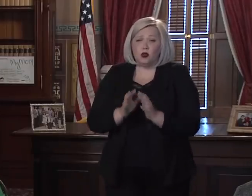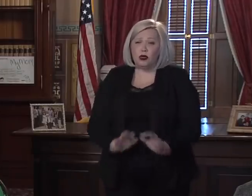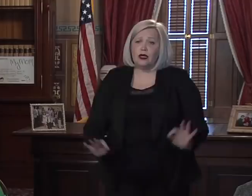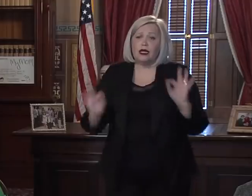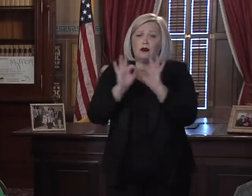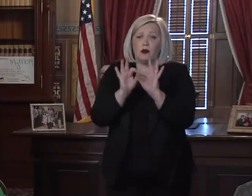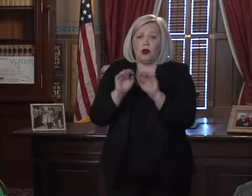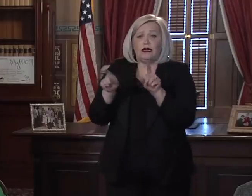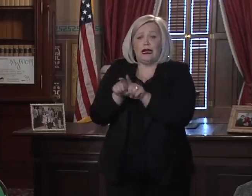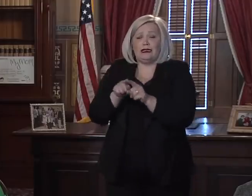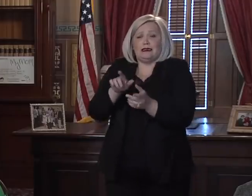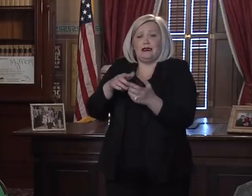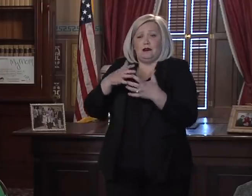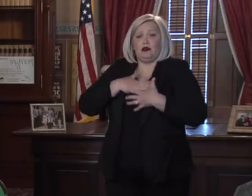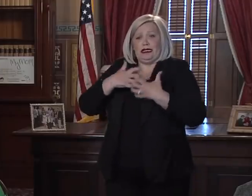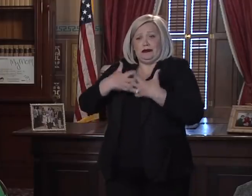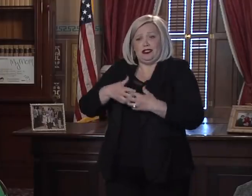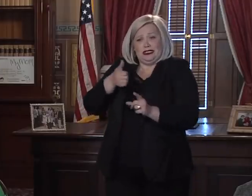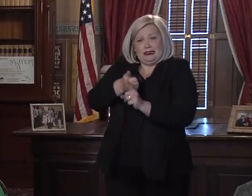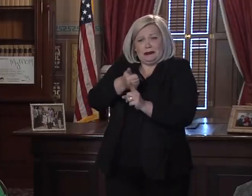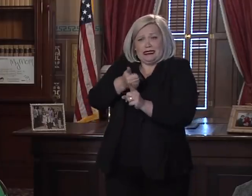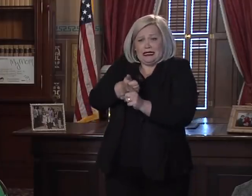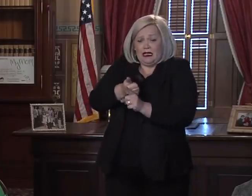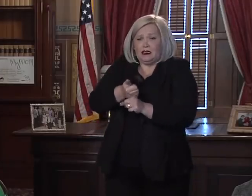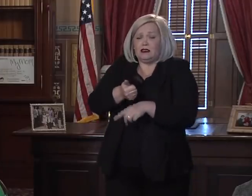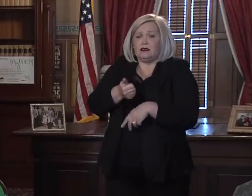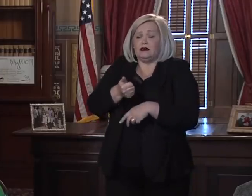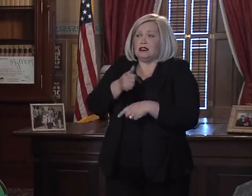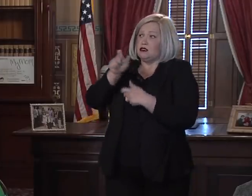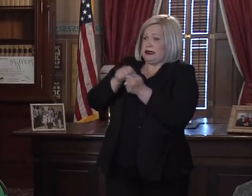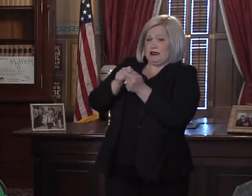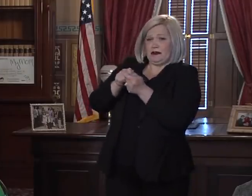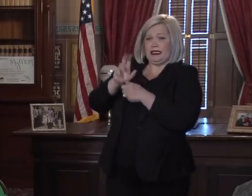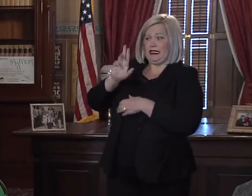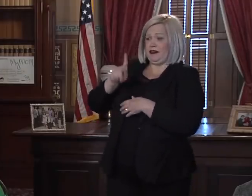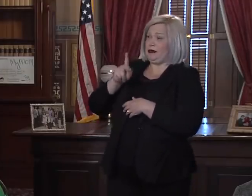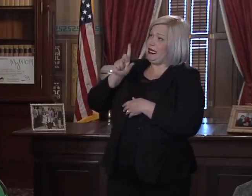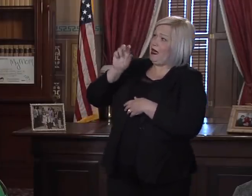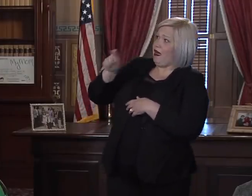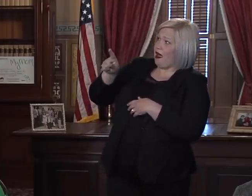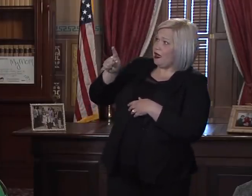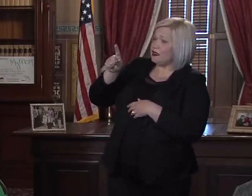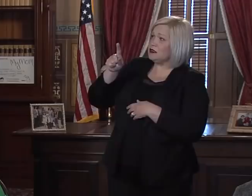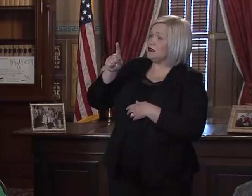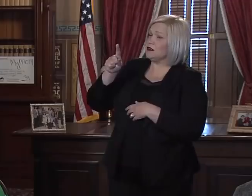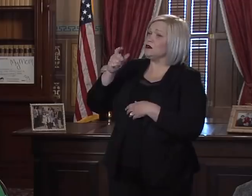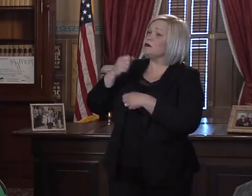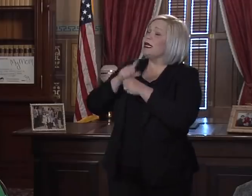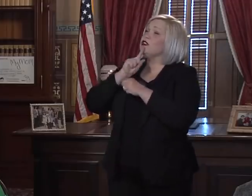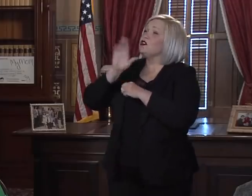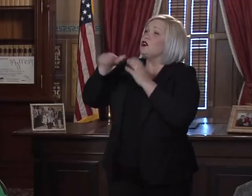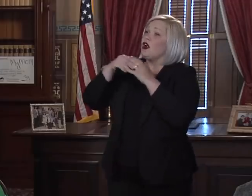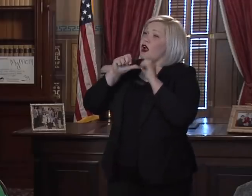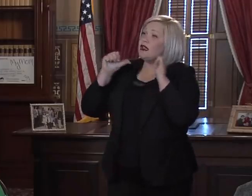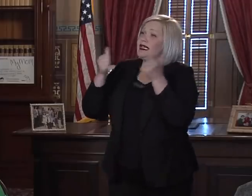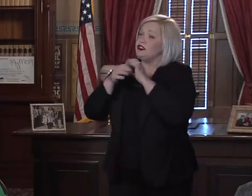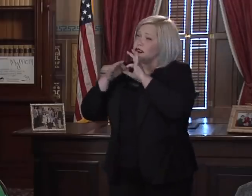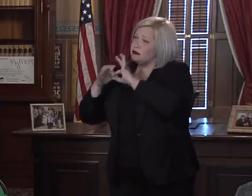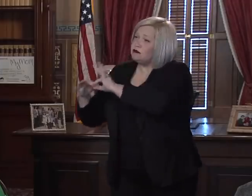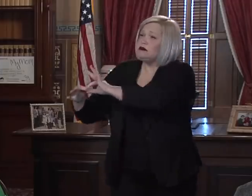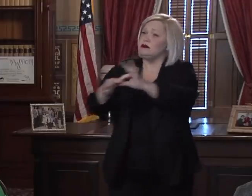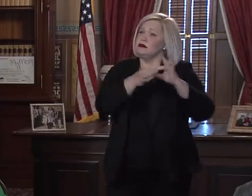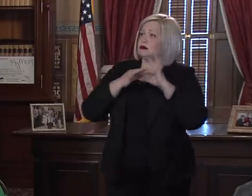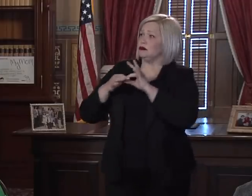ventilators themselves. Specifically, I asked the Vice President to improve coordination across all agencies to ensure a